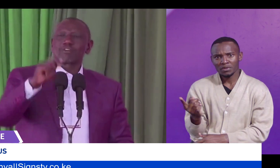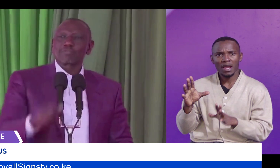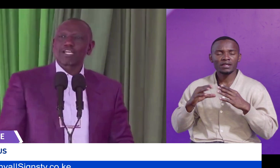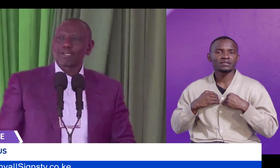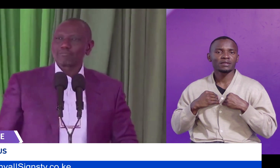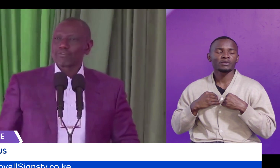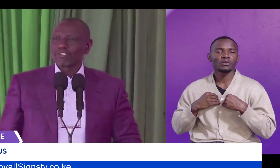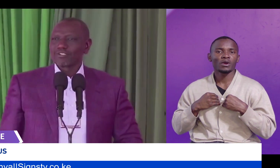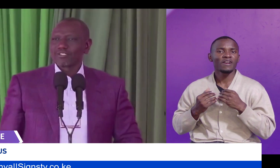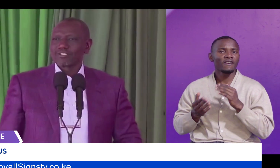mnapinga maana.